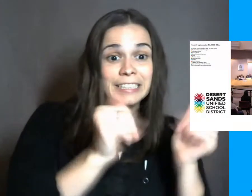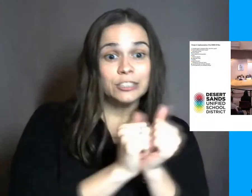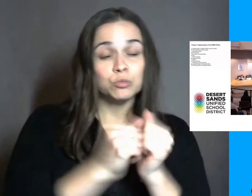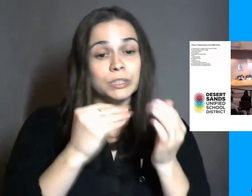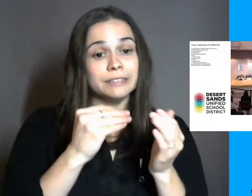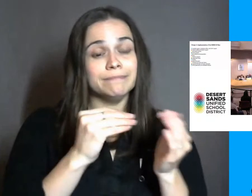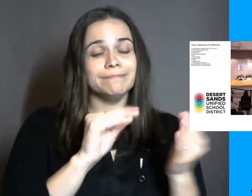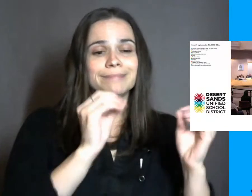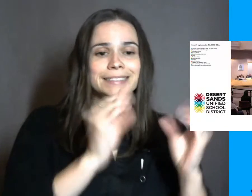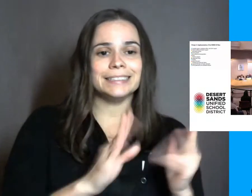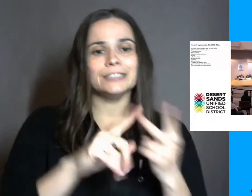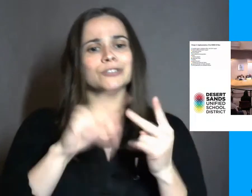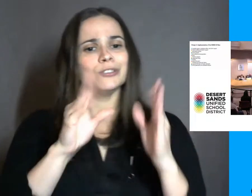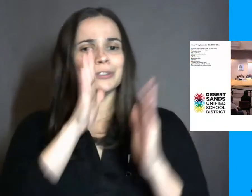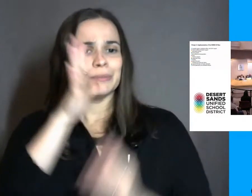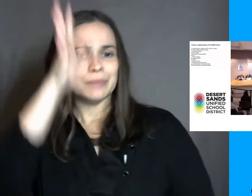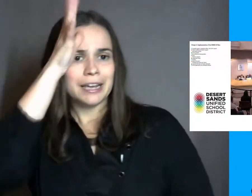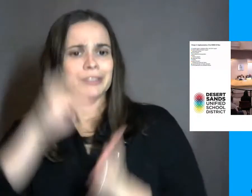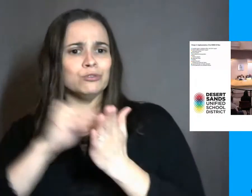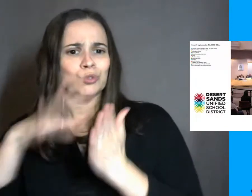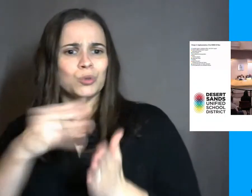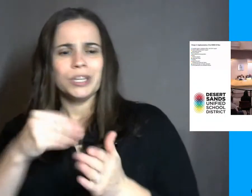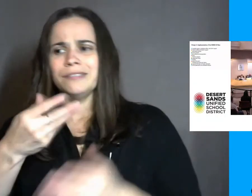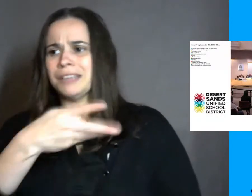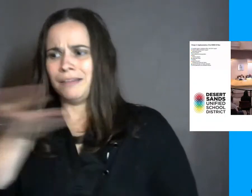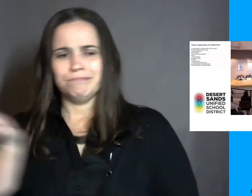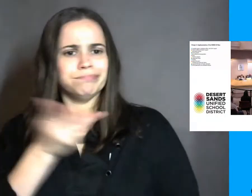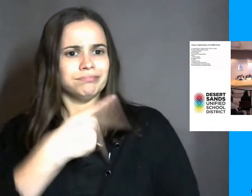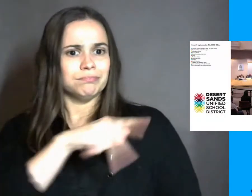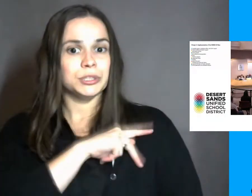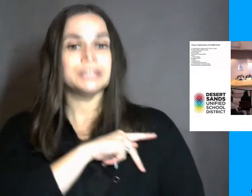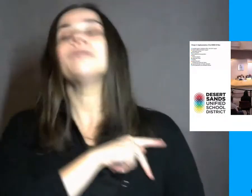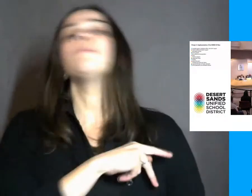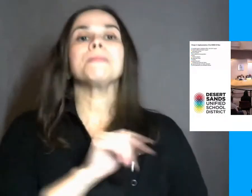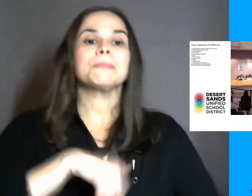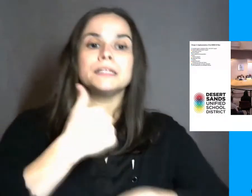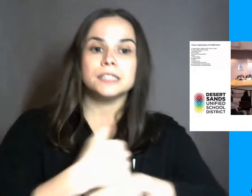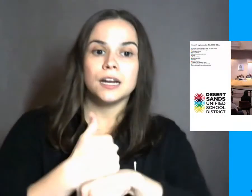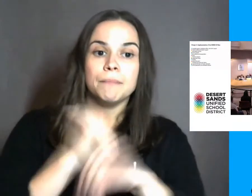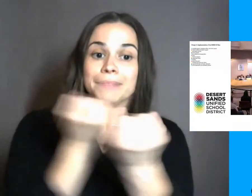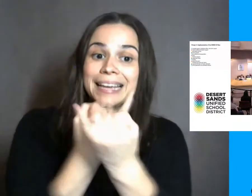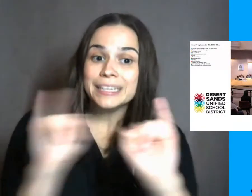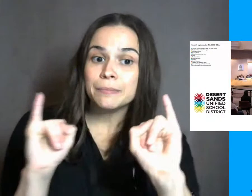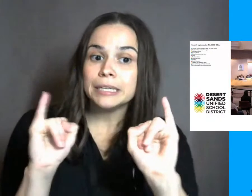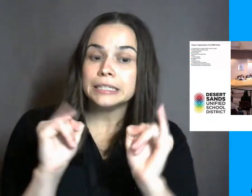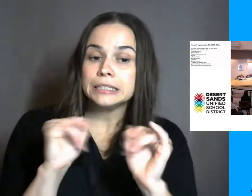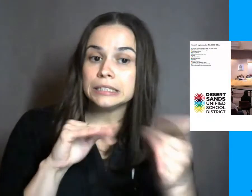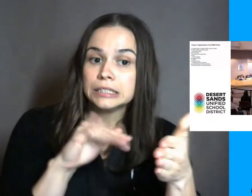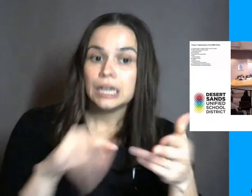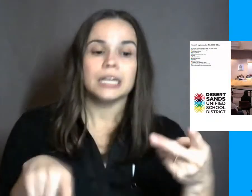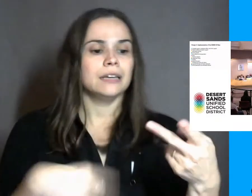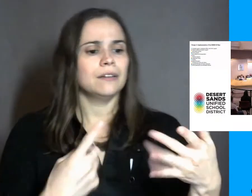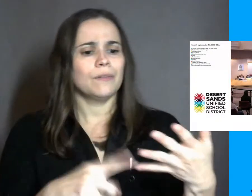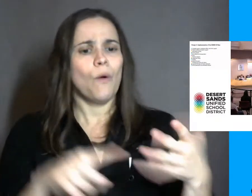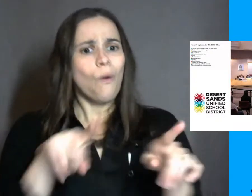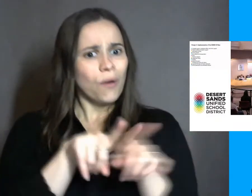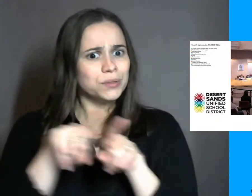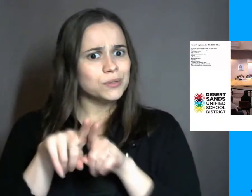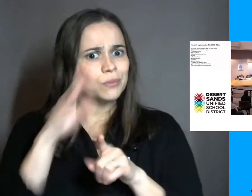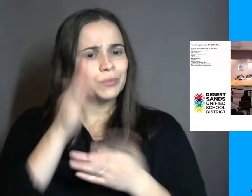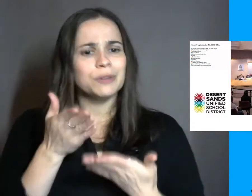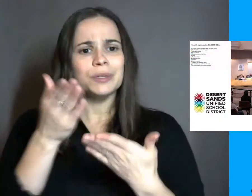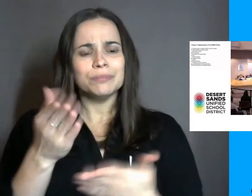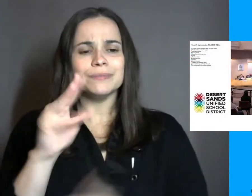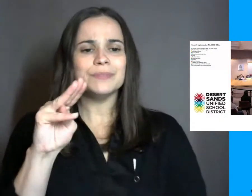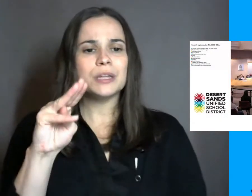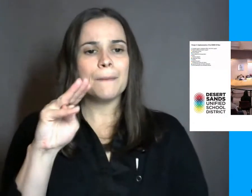personnel, the implementation of independent study, and meal kits delivered to the Horizon Independent Study